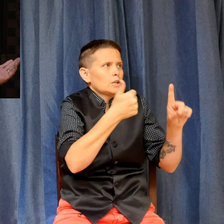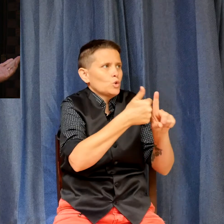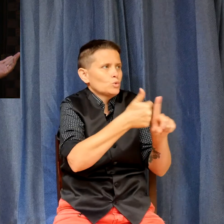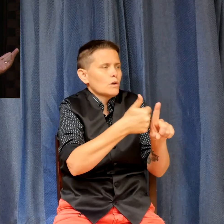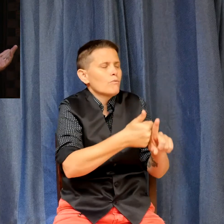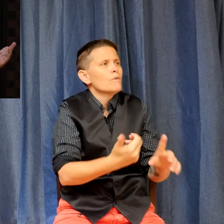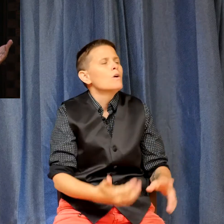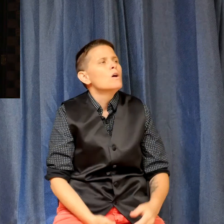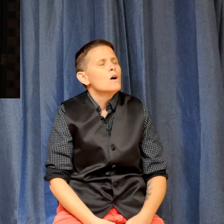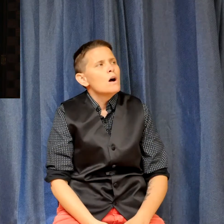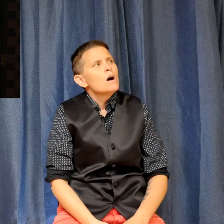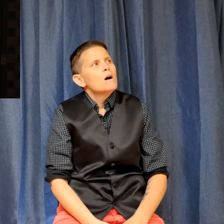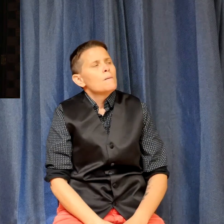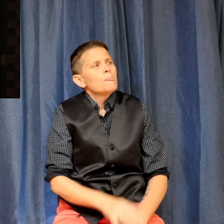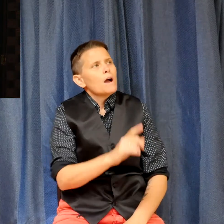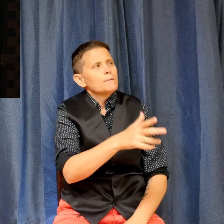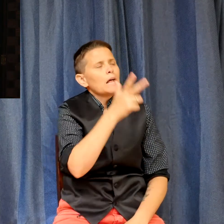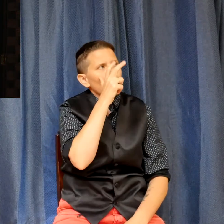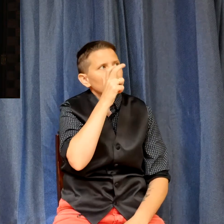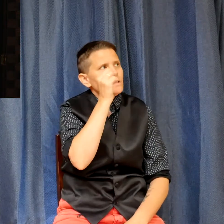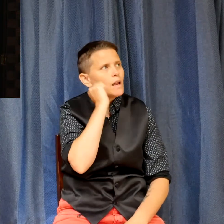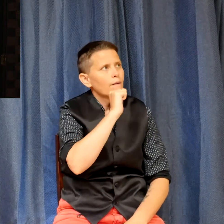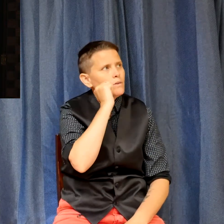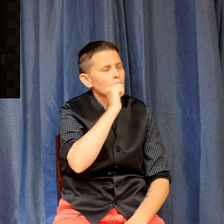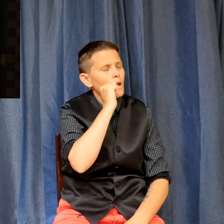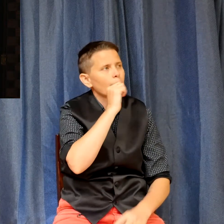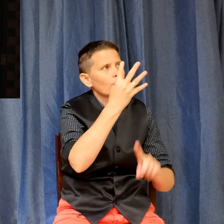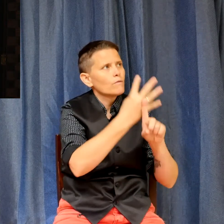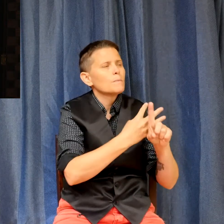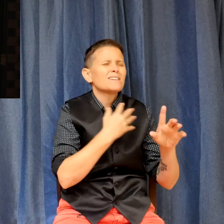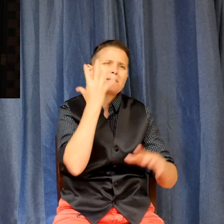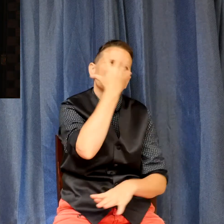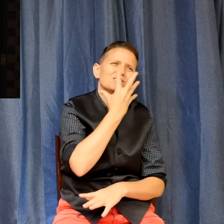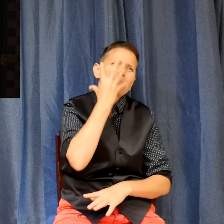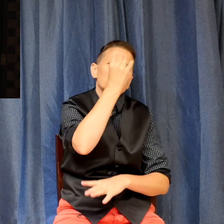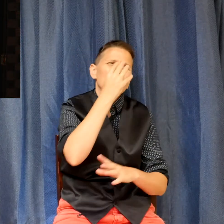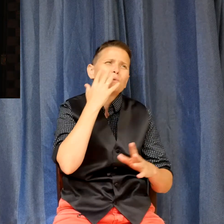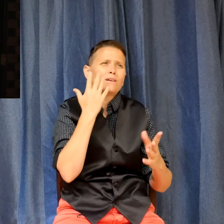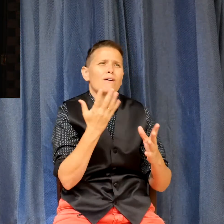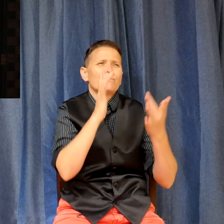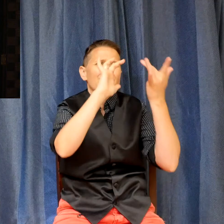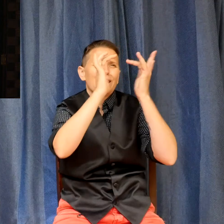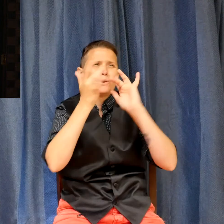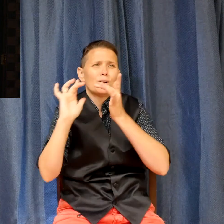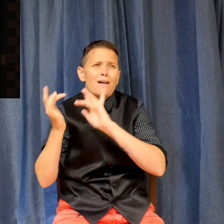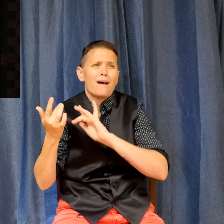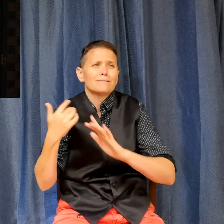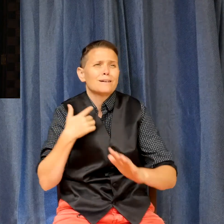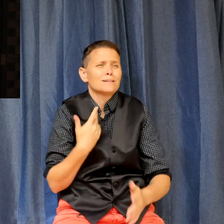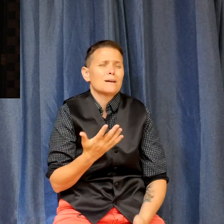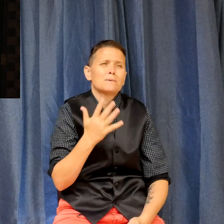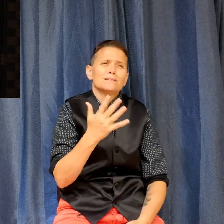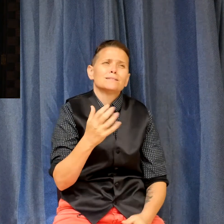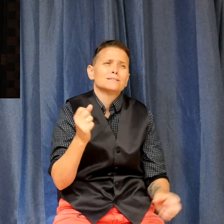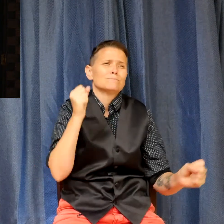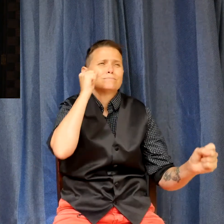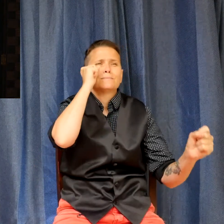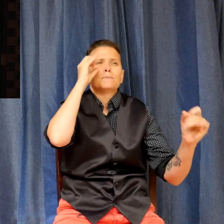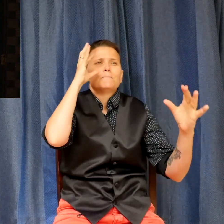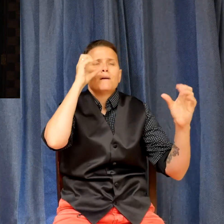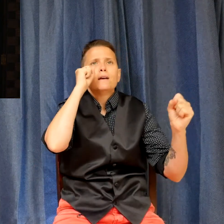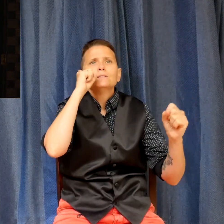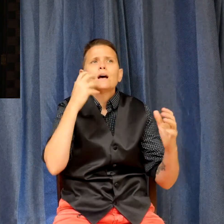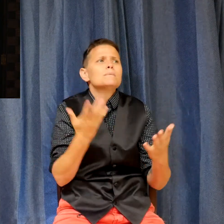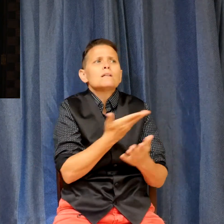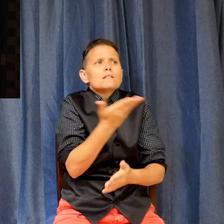mean, that is the beauty of the internet. Yeah. It's amazing what's out there. Discard the stuff that